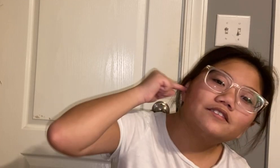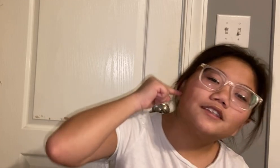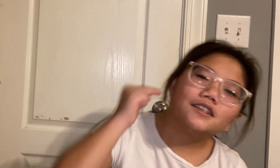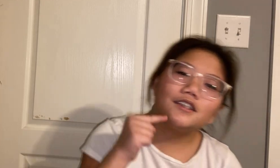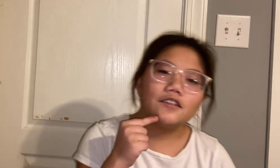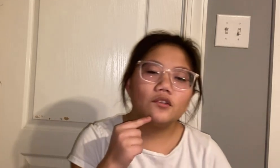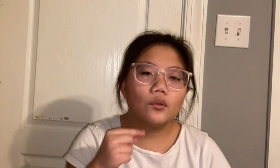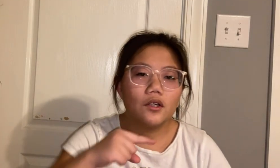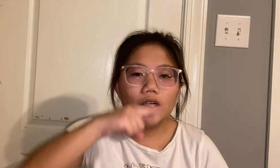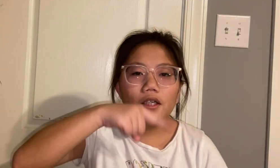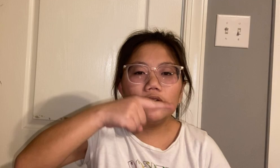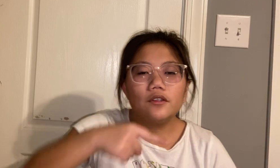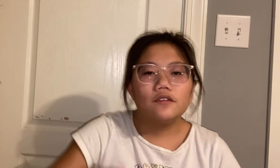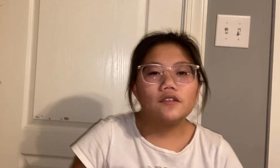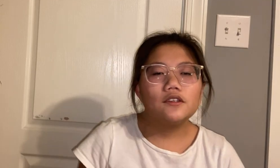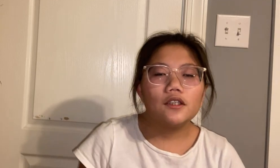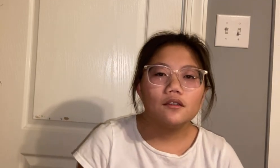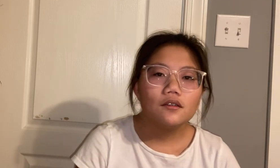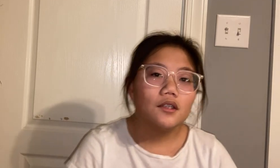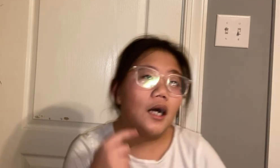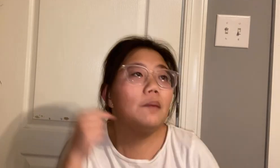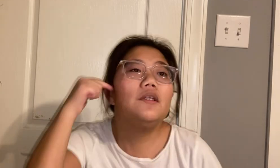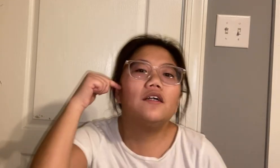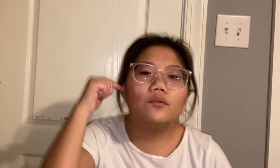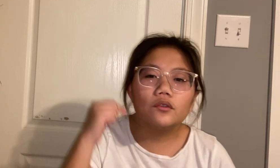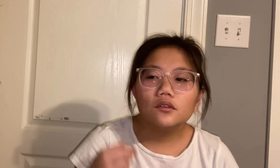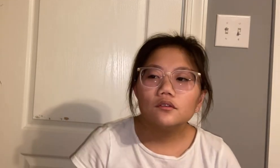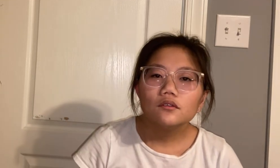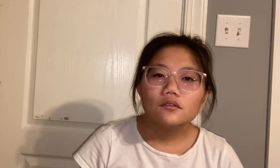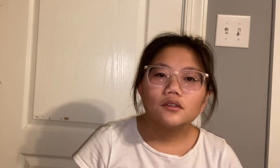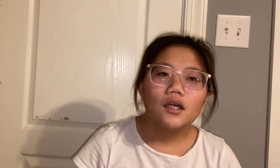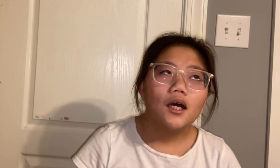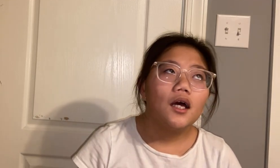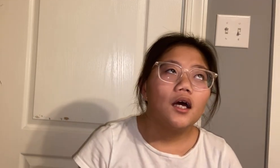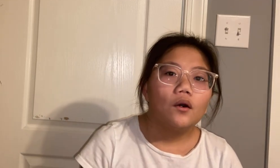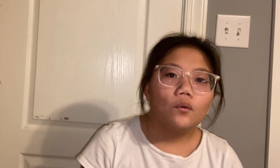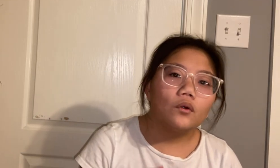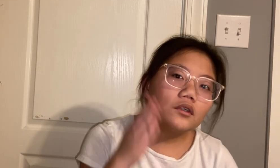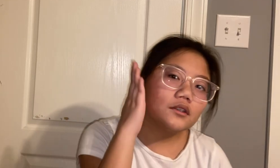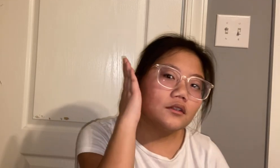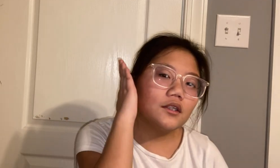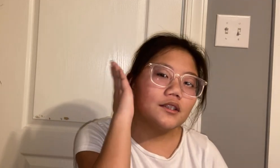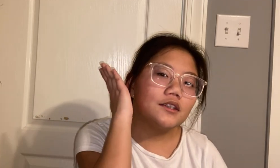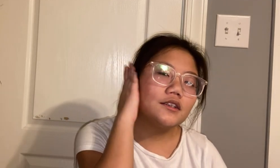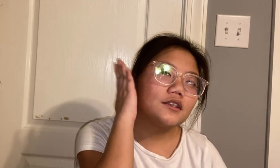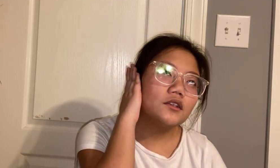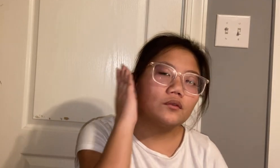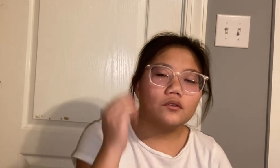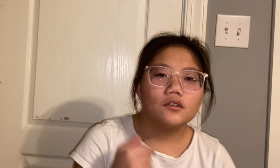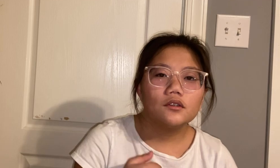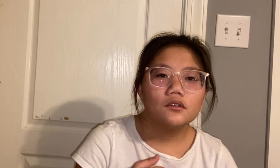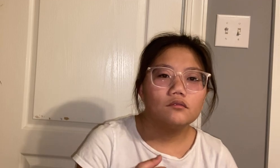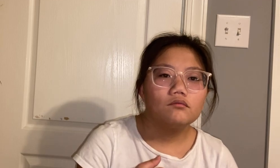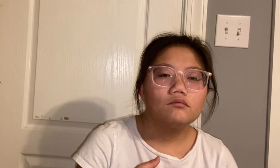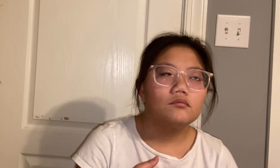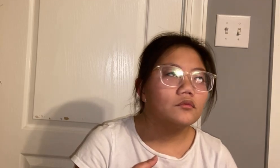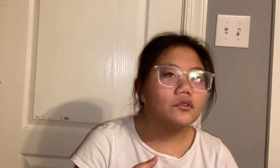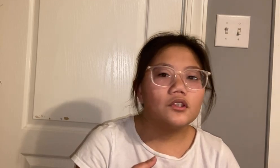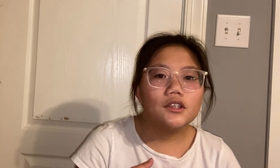deaf or hearing they say i'm deaf or or like this or or anything